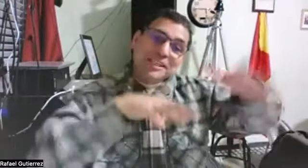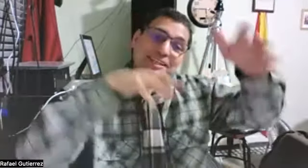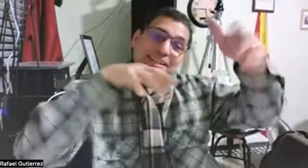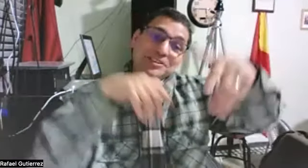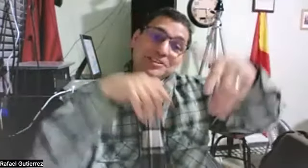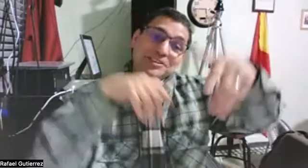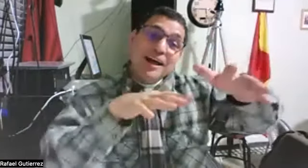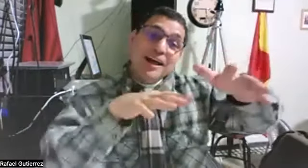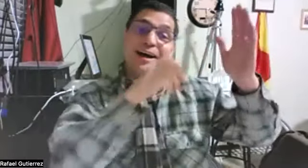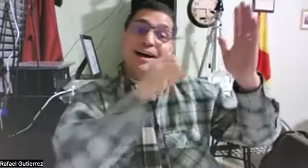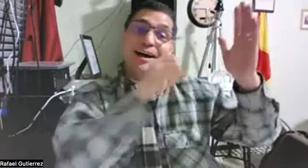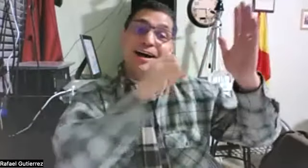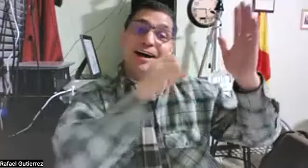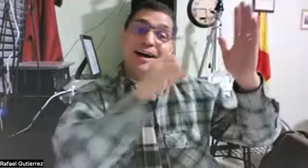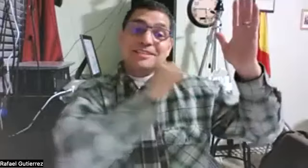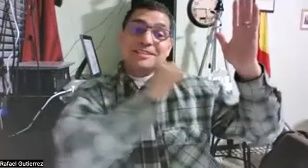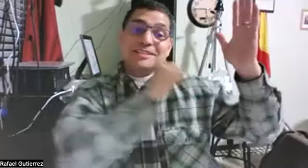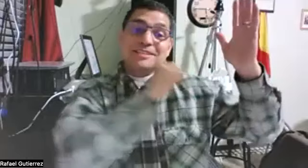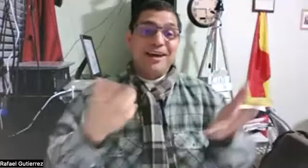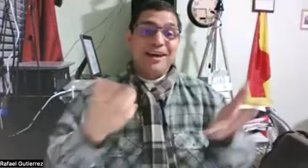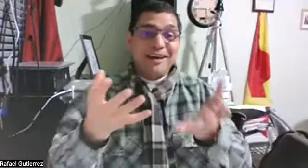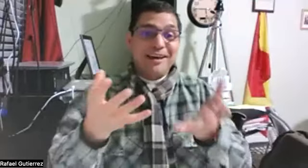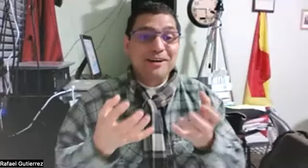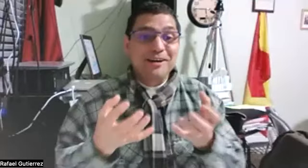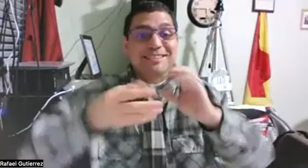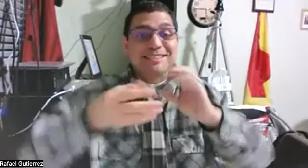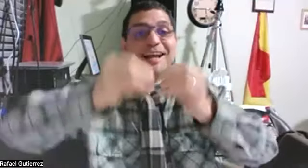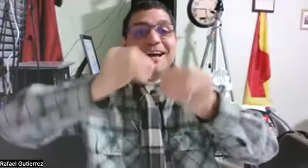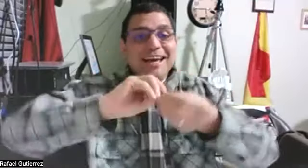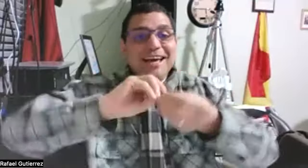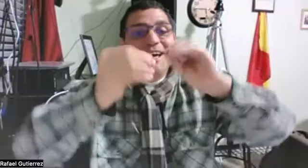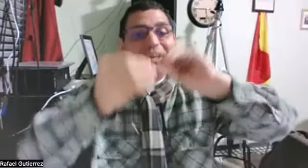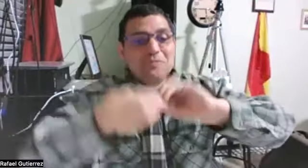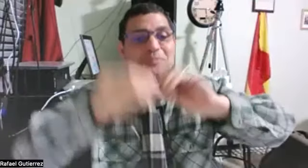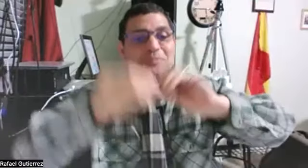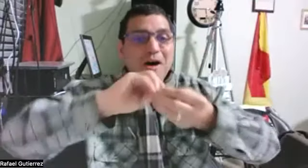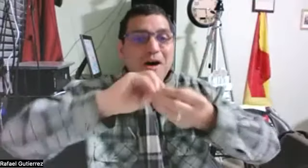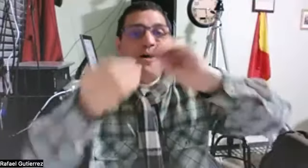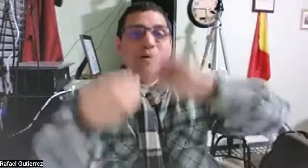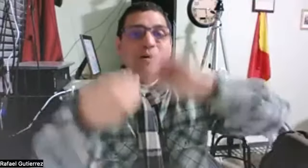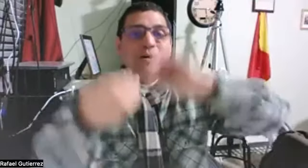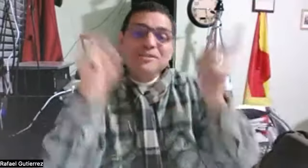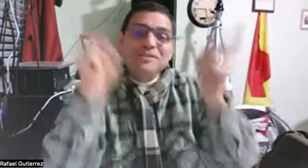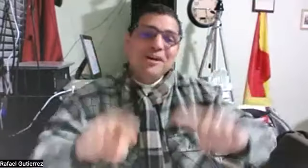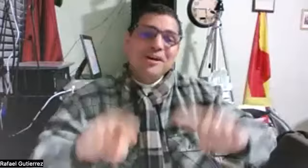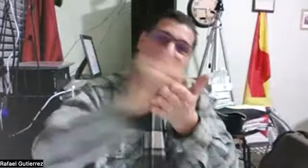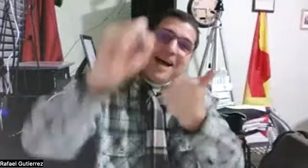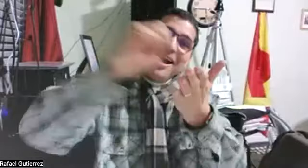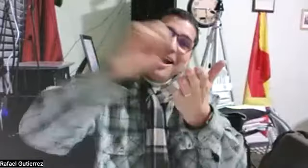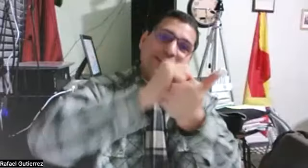marchen ya, Señor, yo quiero estar en el número, cuando los